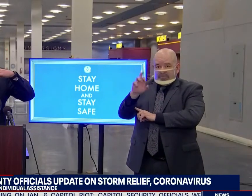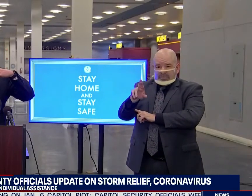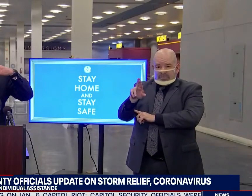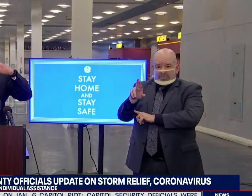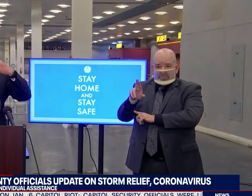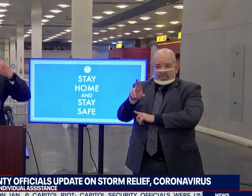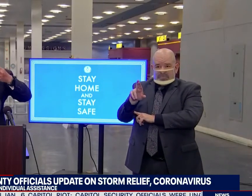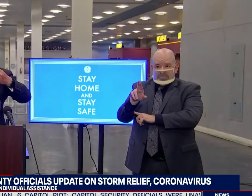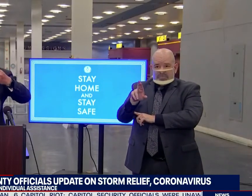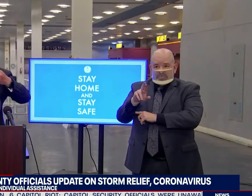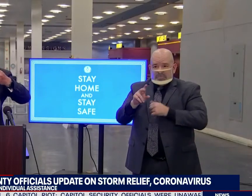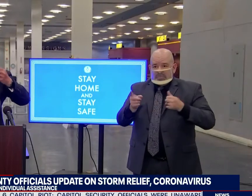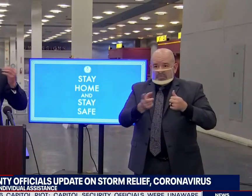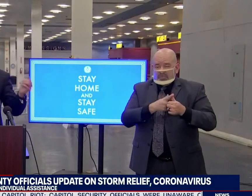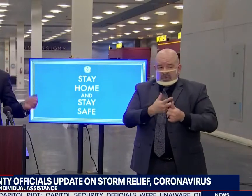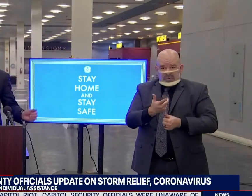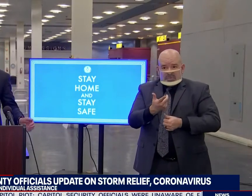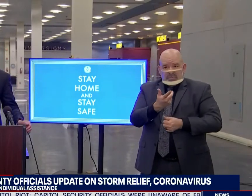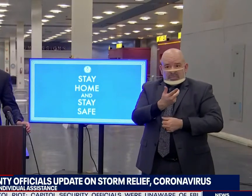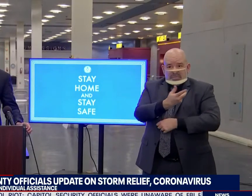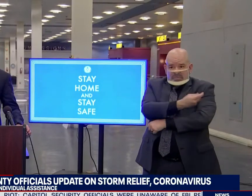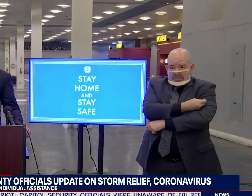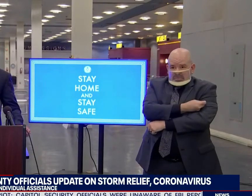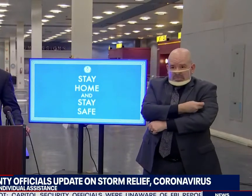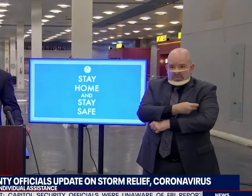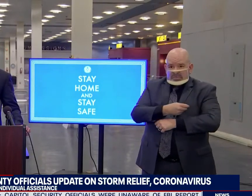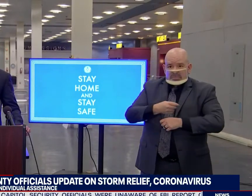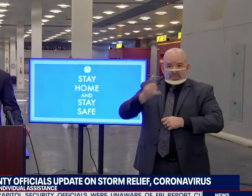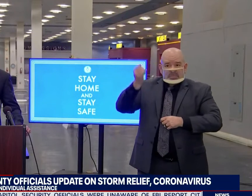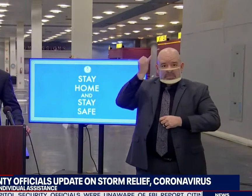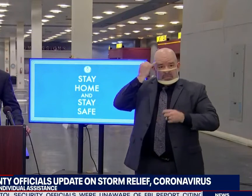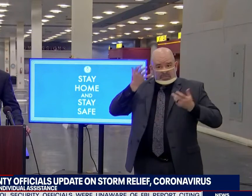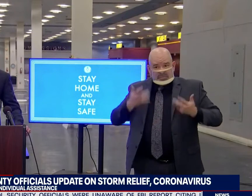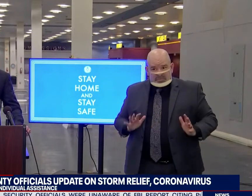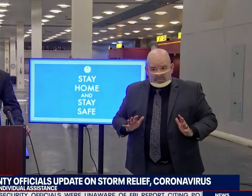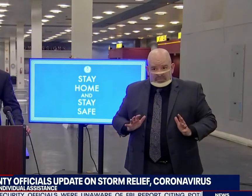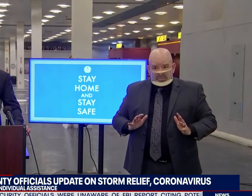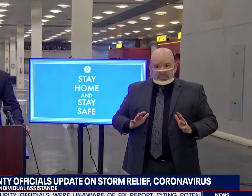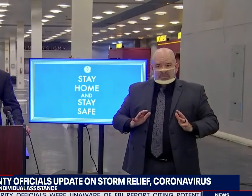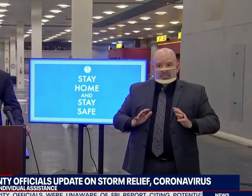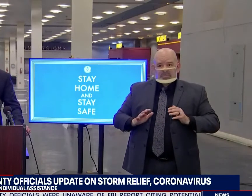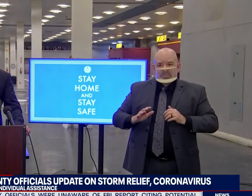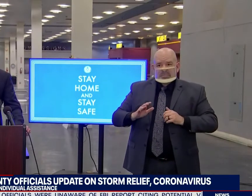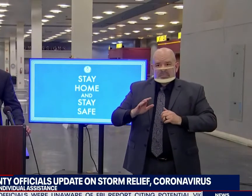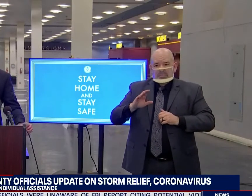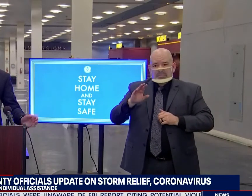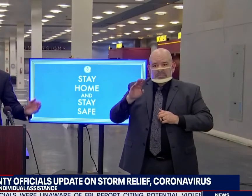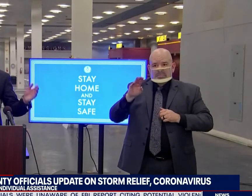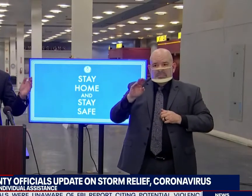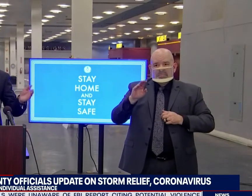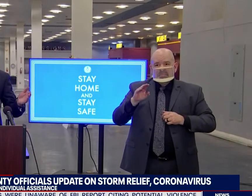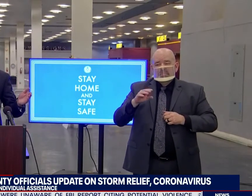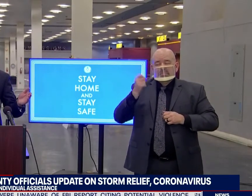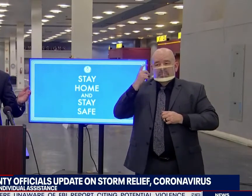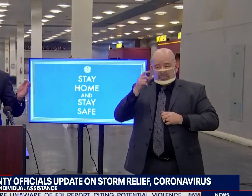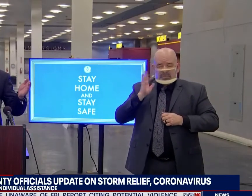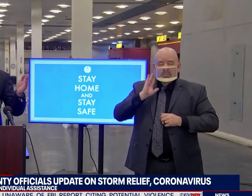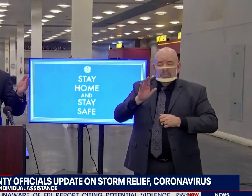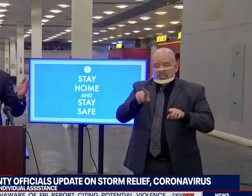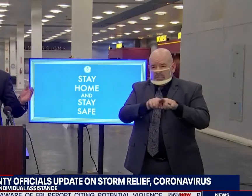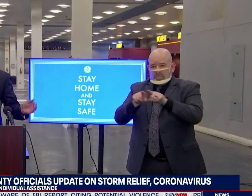they'll turn their nine lanes into Madna second dose lanes. when that happens, and I realize this is